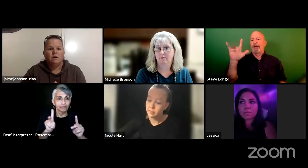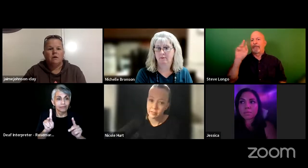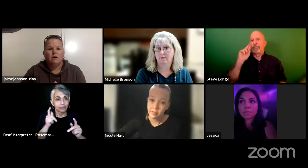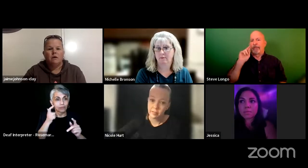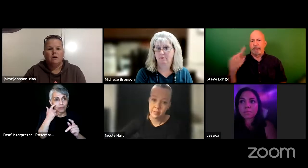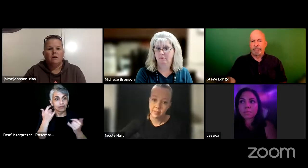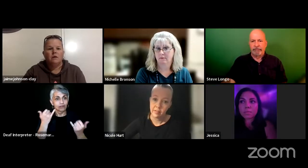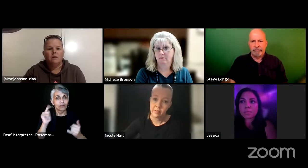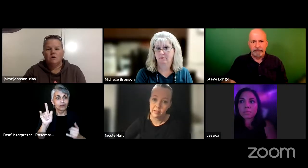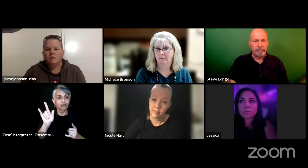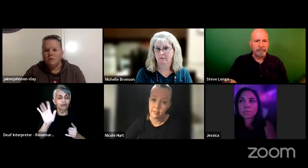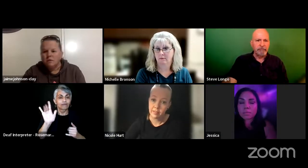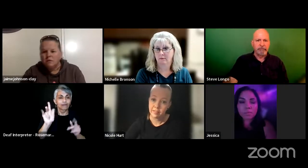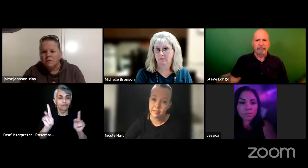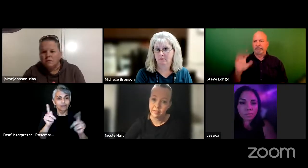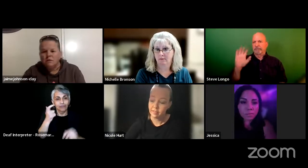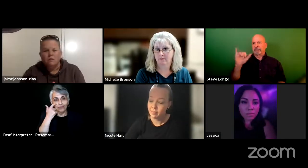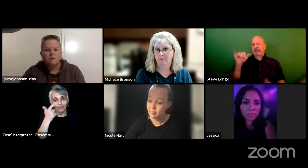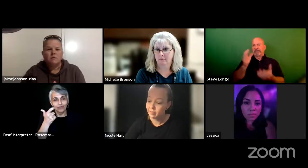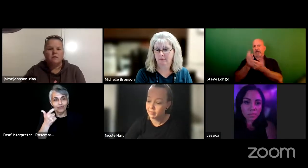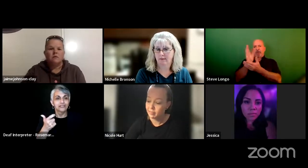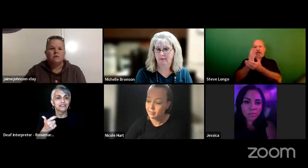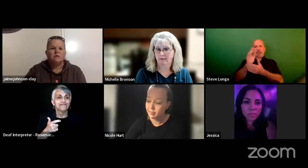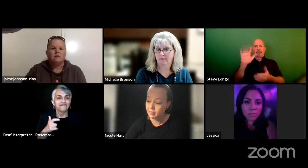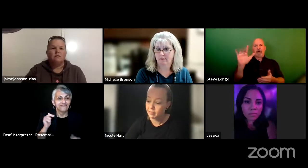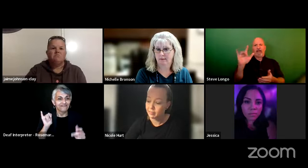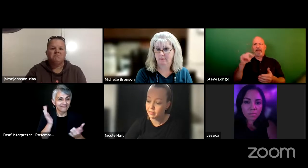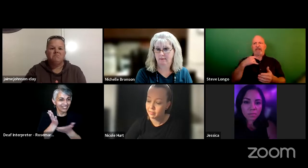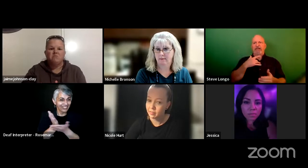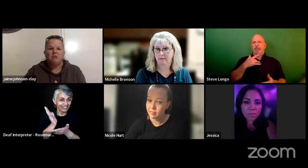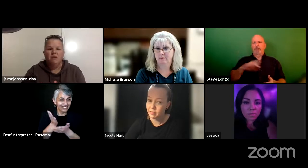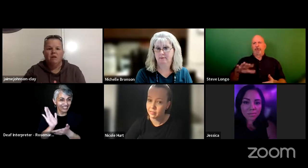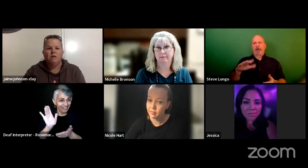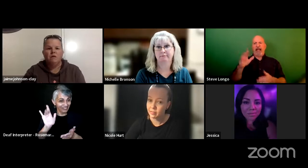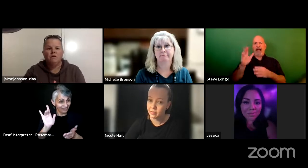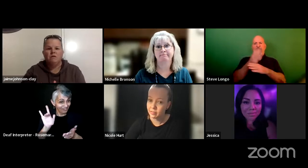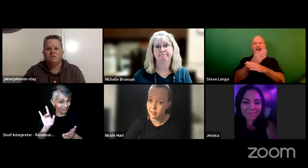indicated that we have 25 people viewing tonight.